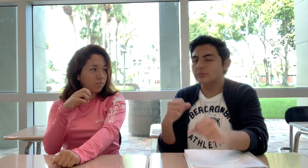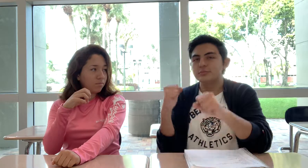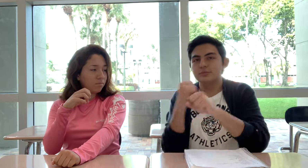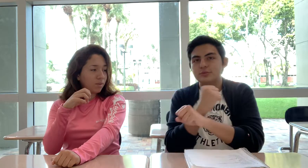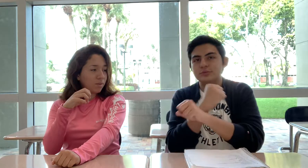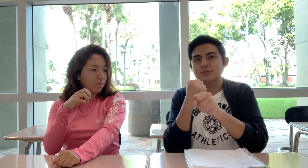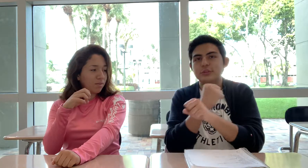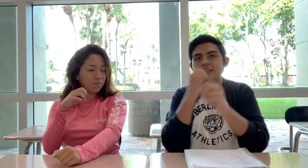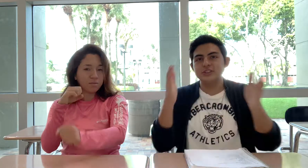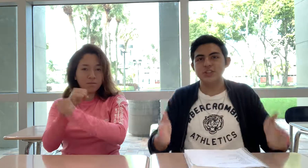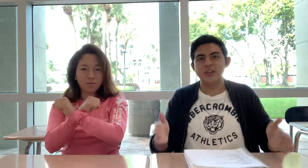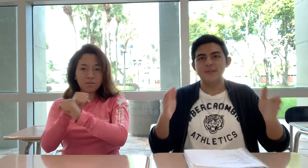Power.